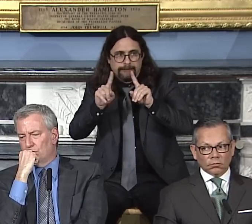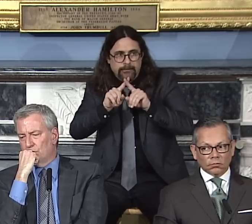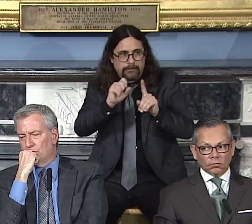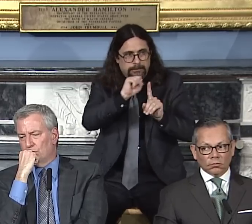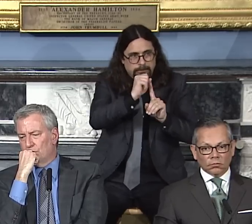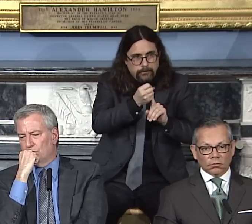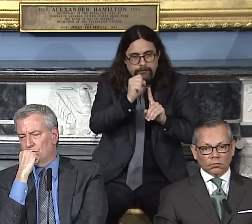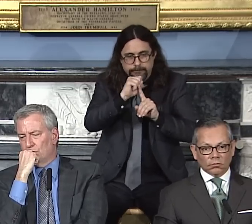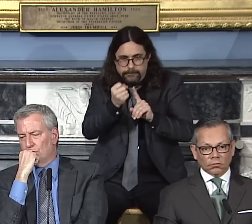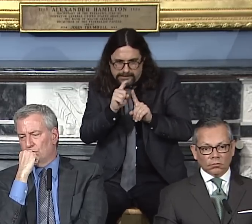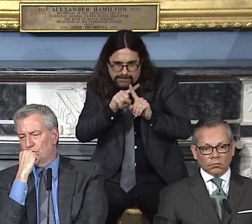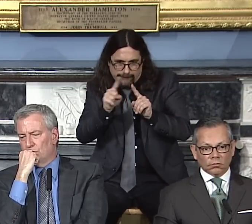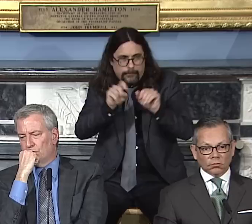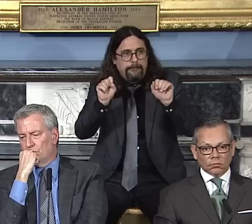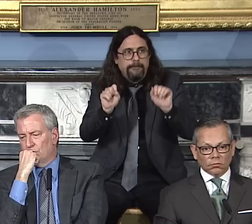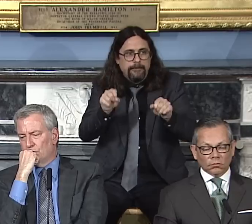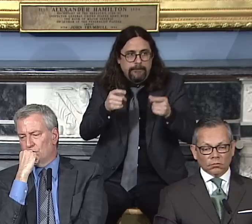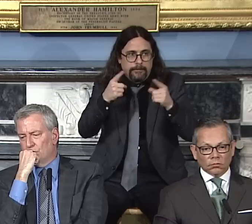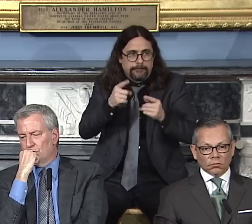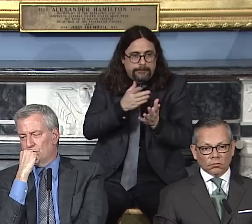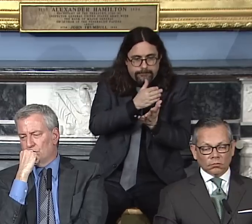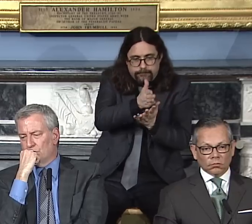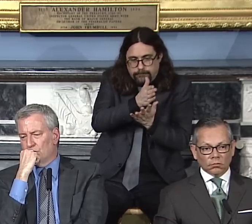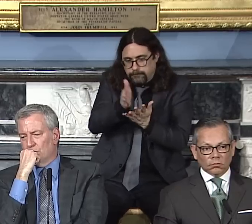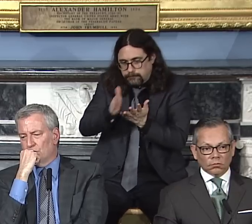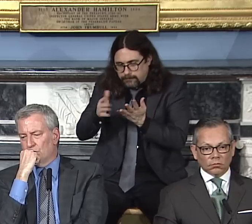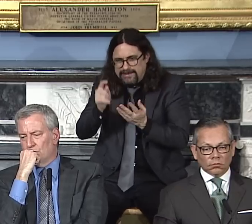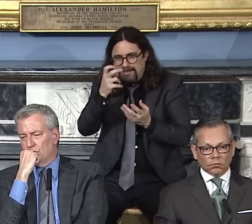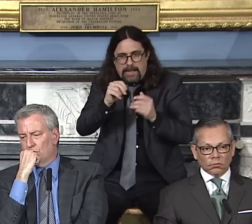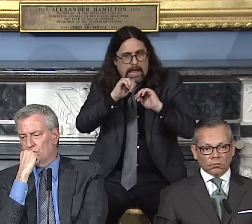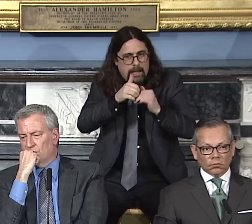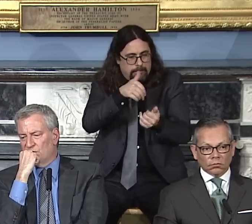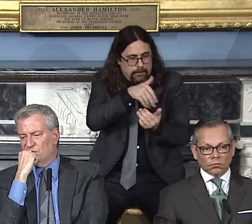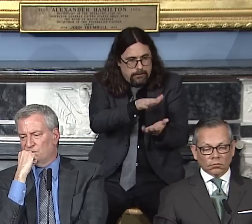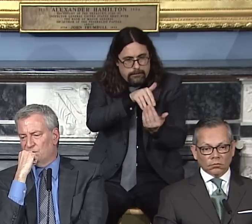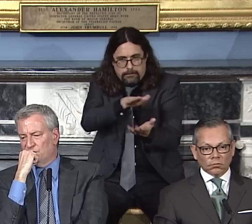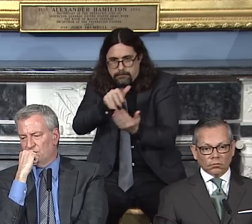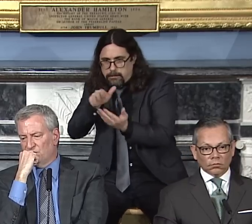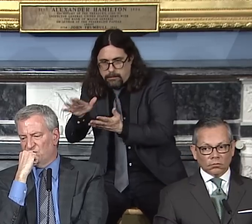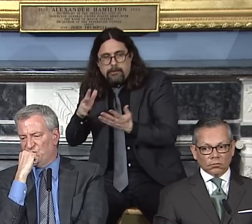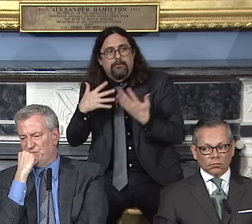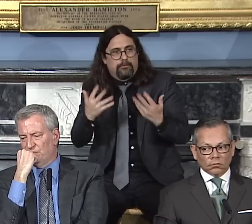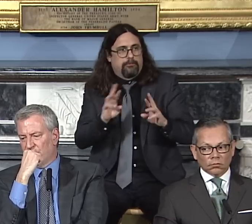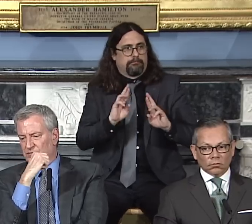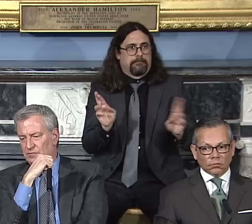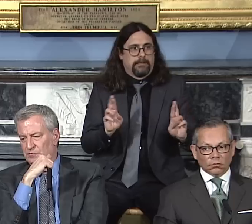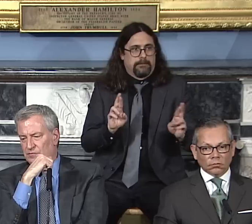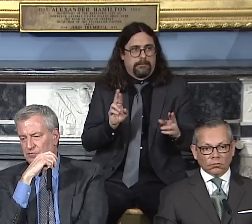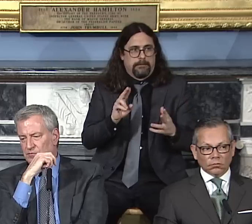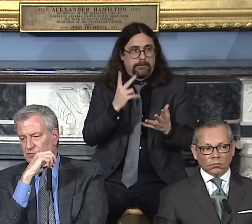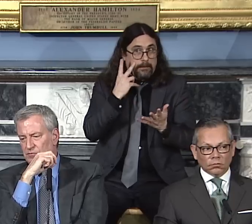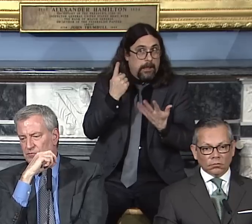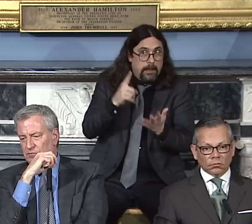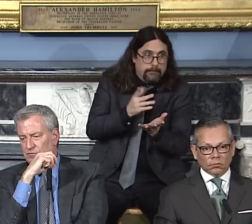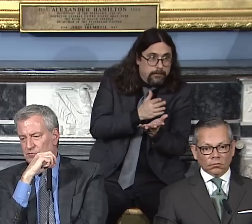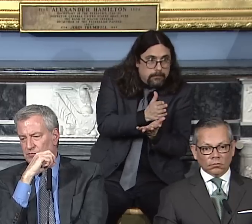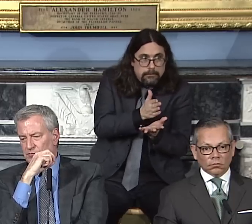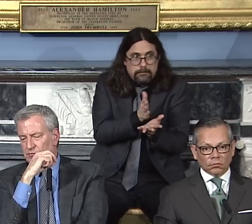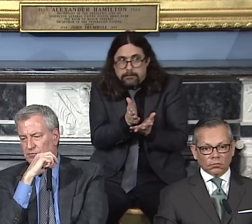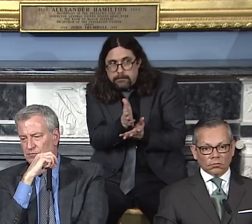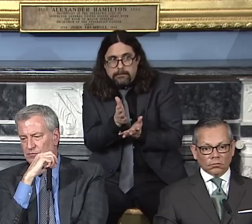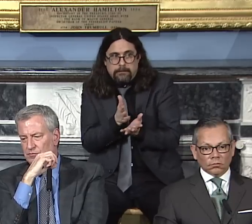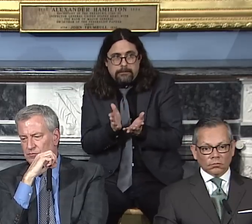will help address the spread in the immediate period, and in a situation like this, then over